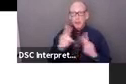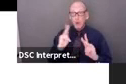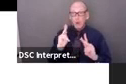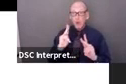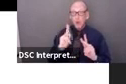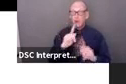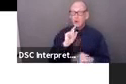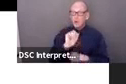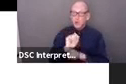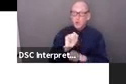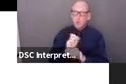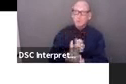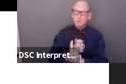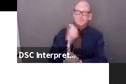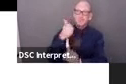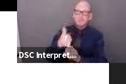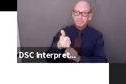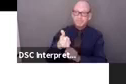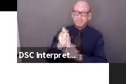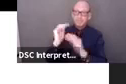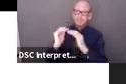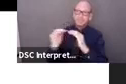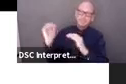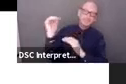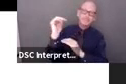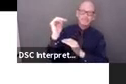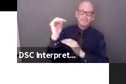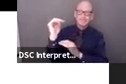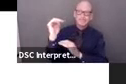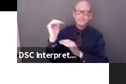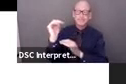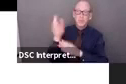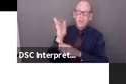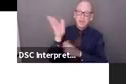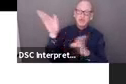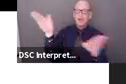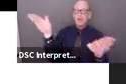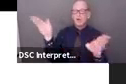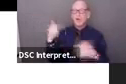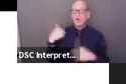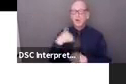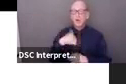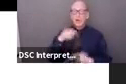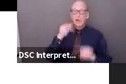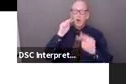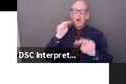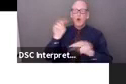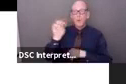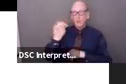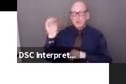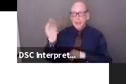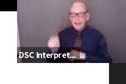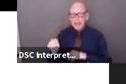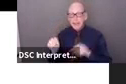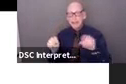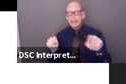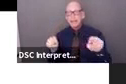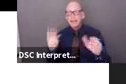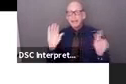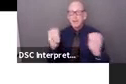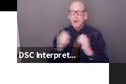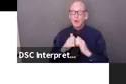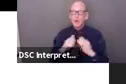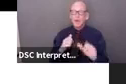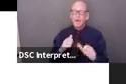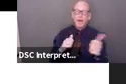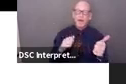are being impacted in a much greater way overall, when you look at the percentages as any other race. And so when we talk